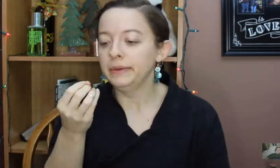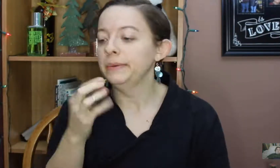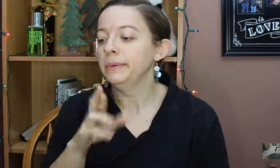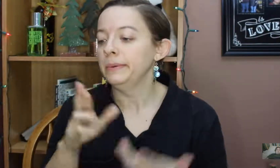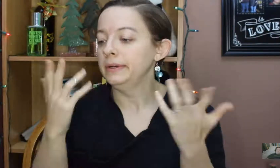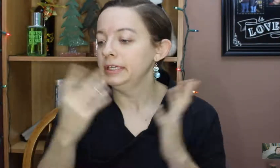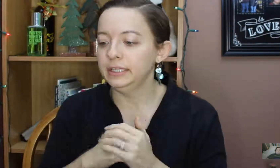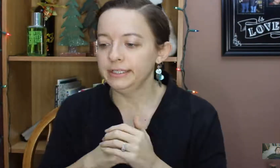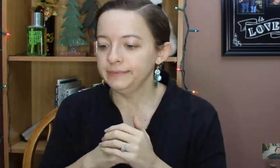Happy.